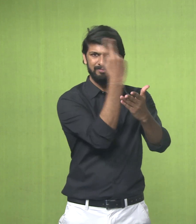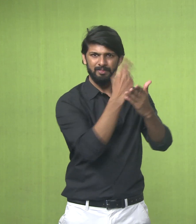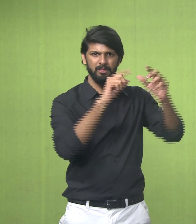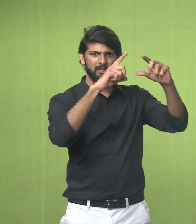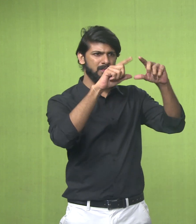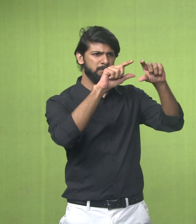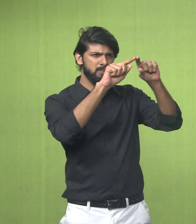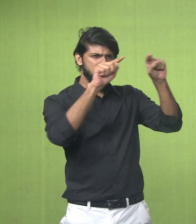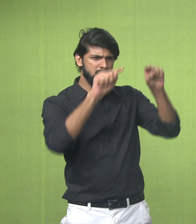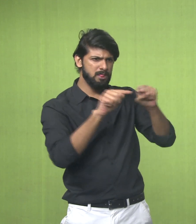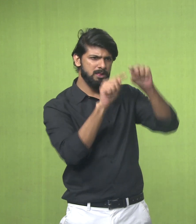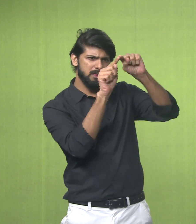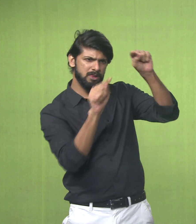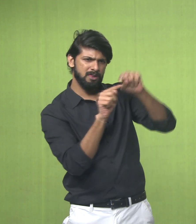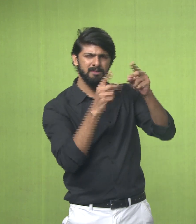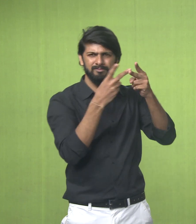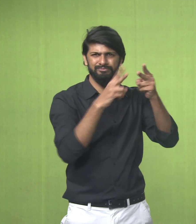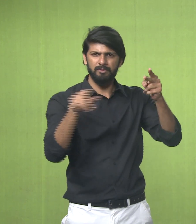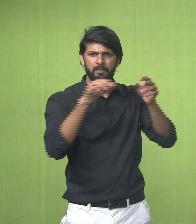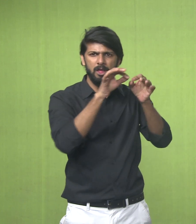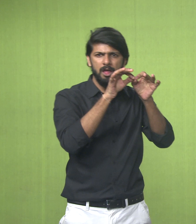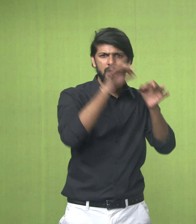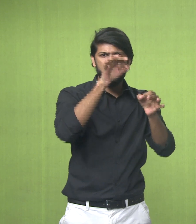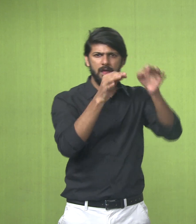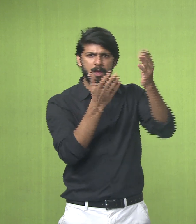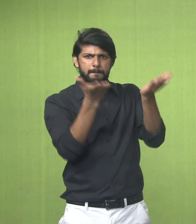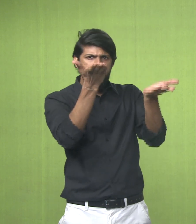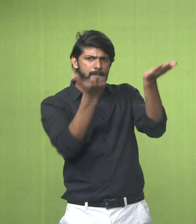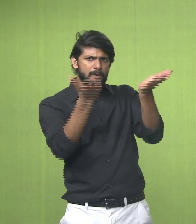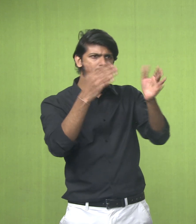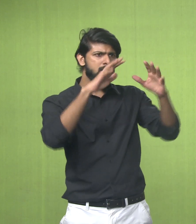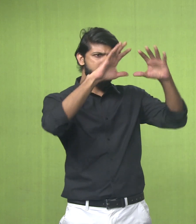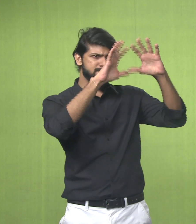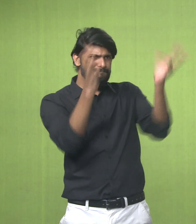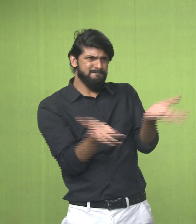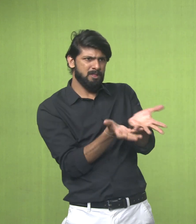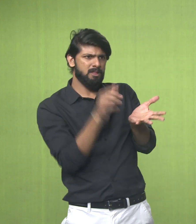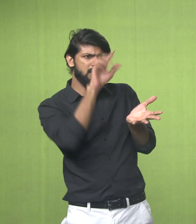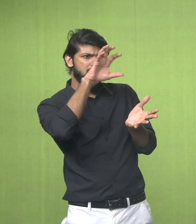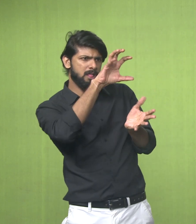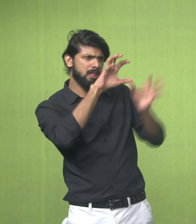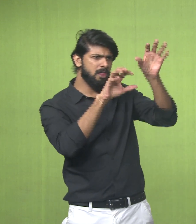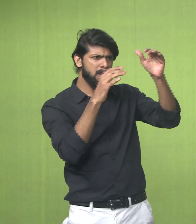write about the balance and proportion of geometric pattern of the Indus pottery.